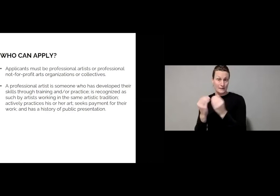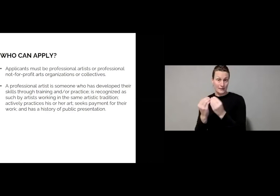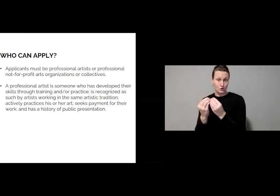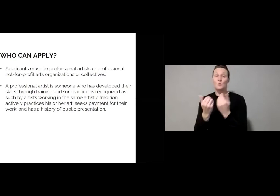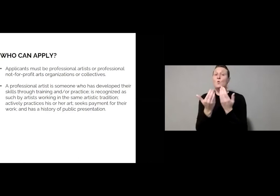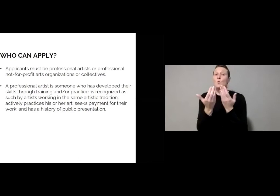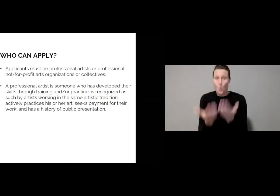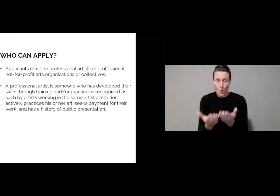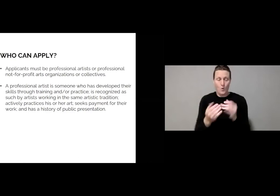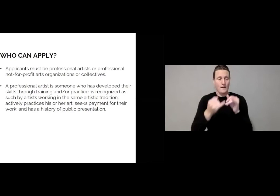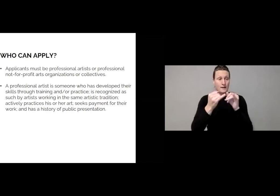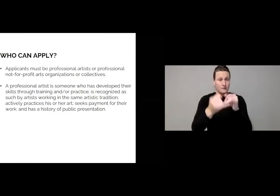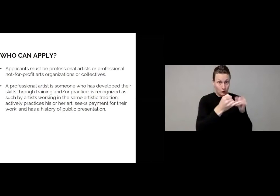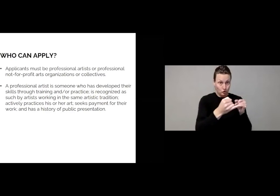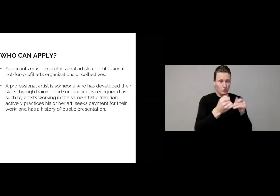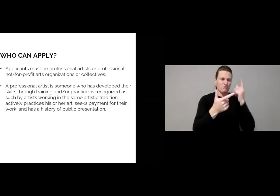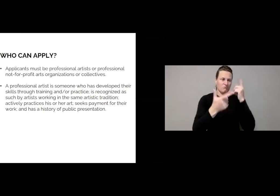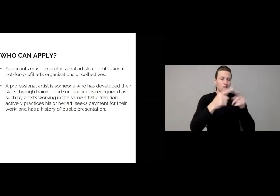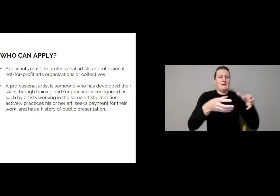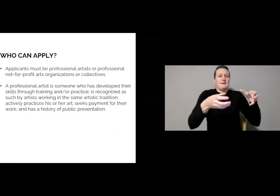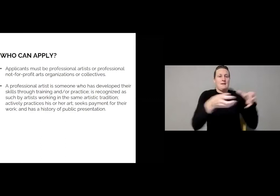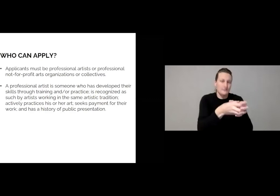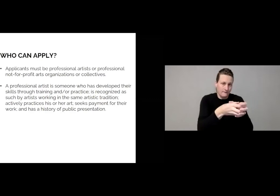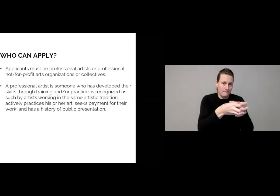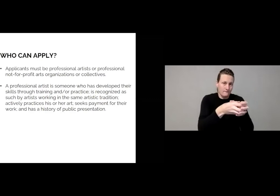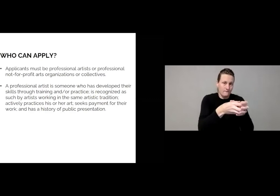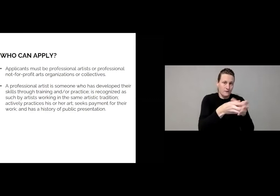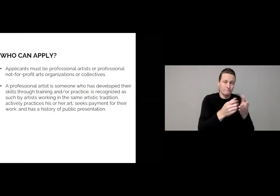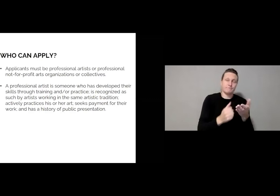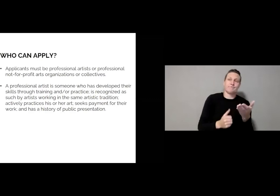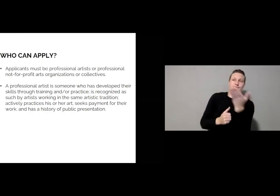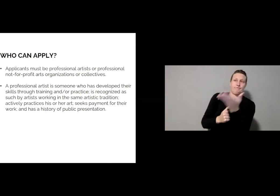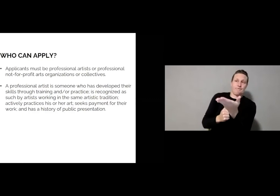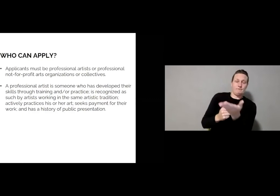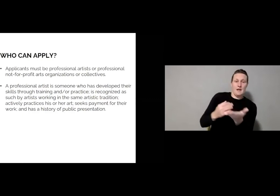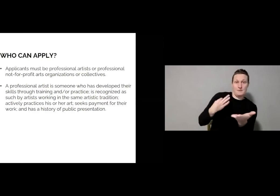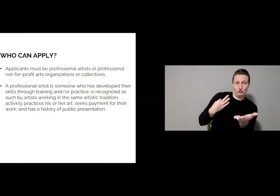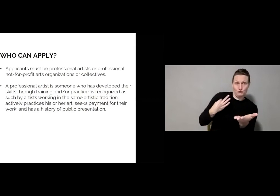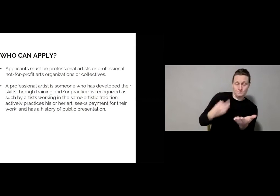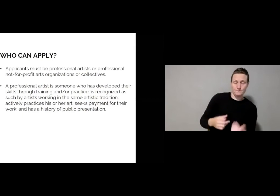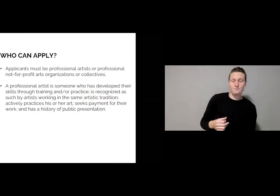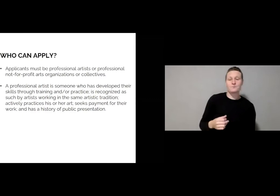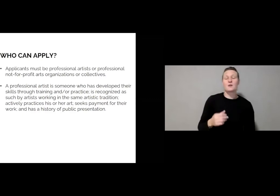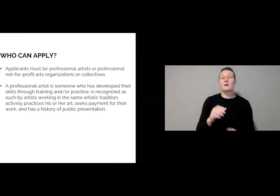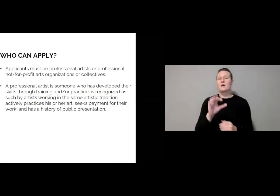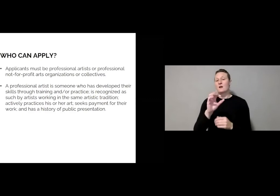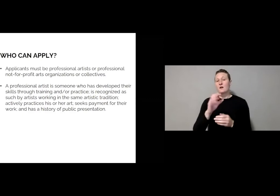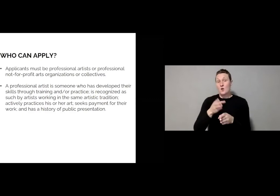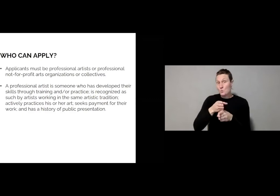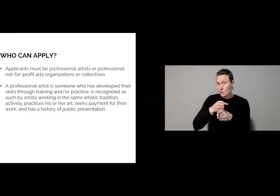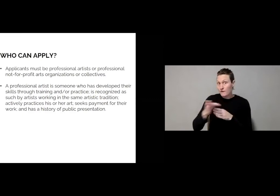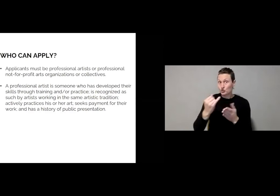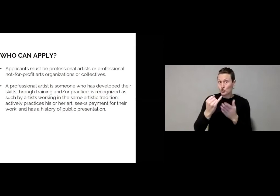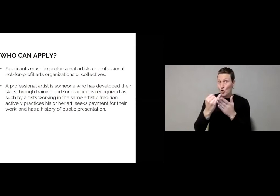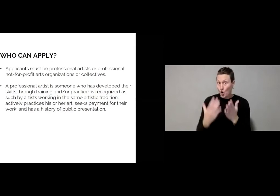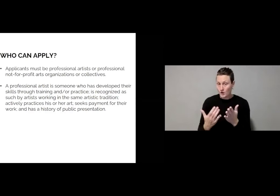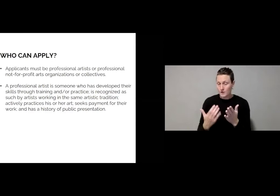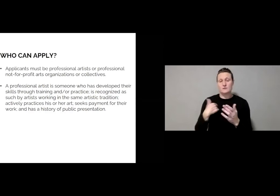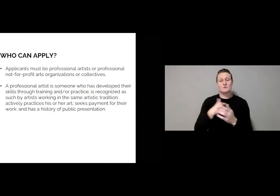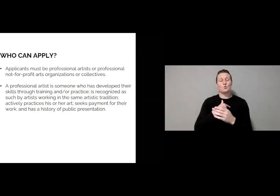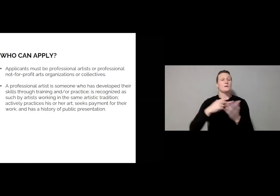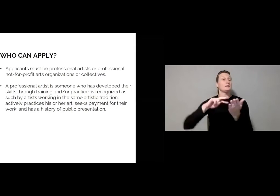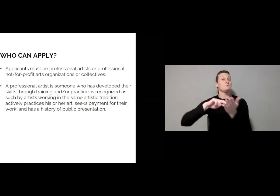And the way that the Toronto Arts Council defines a professional artist is someone who has developed their skills through training and